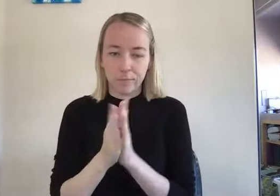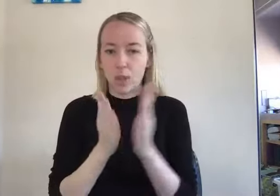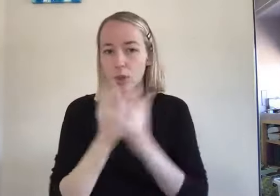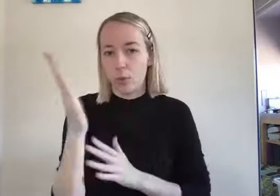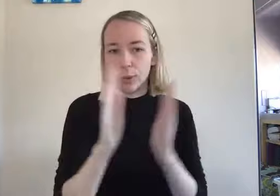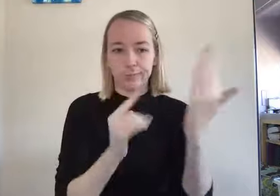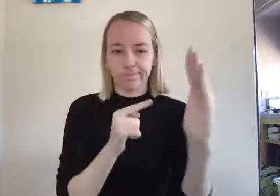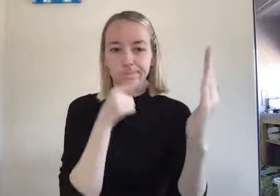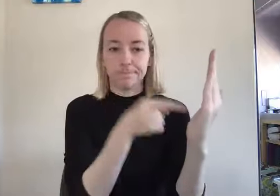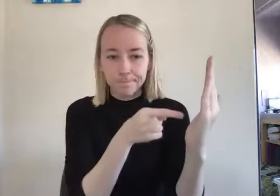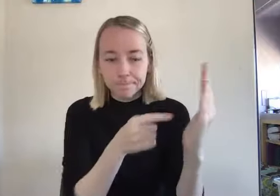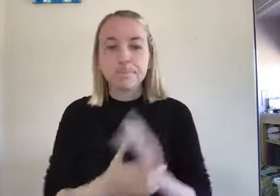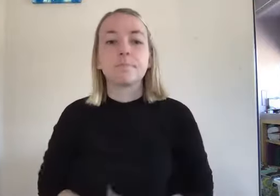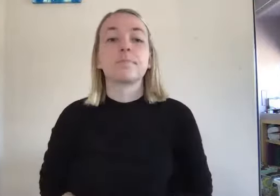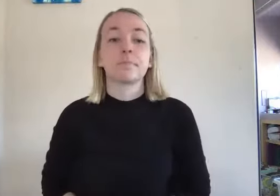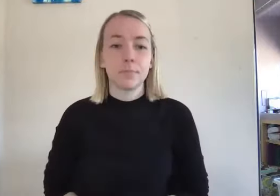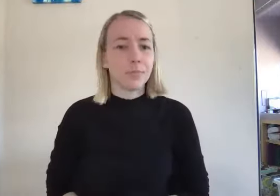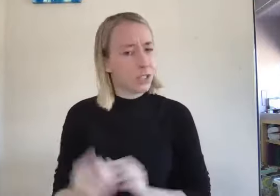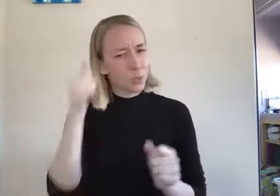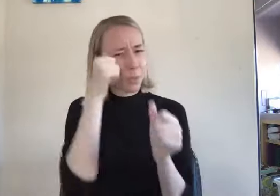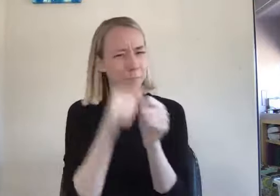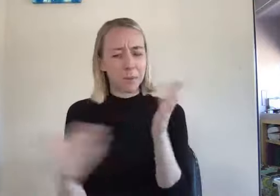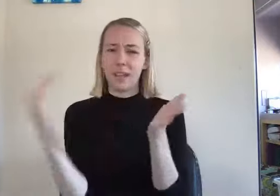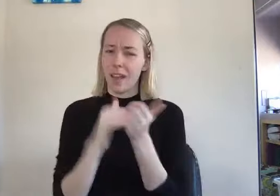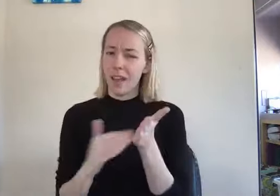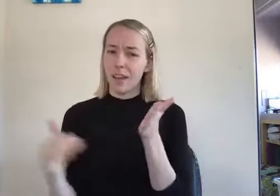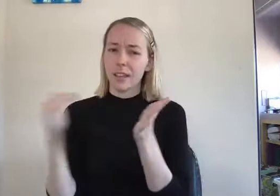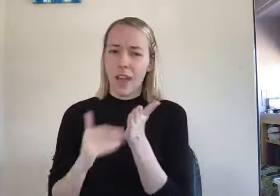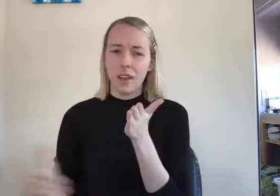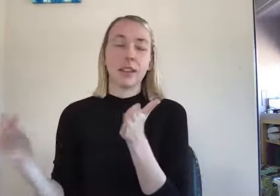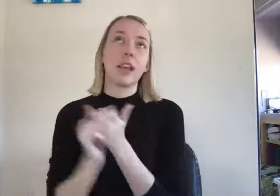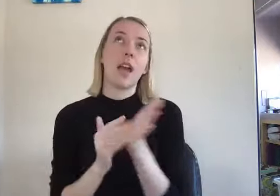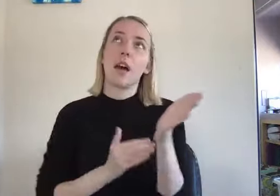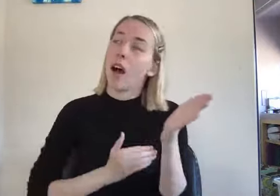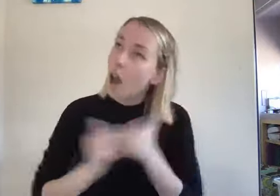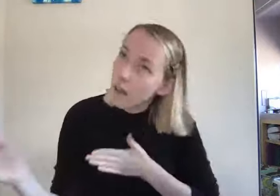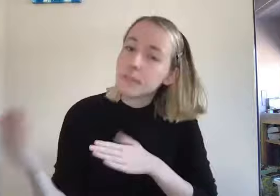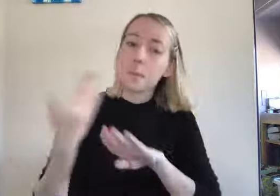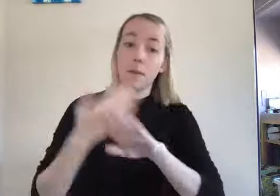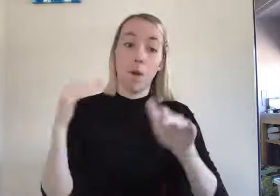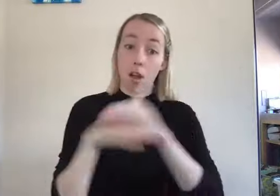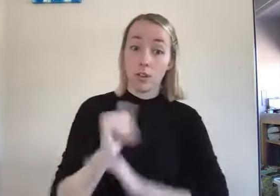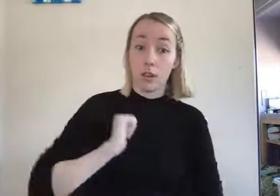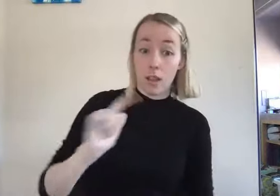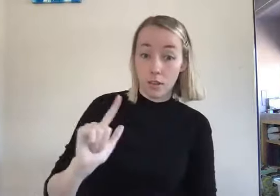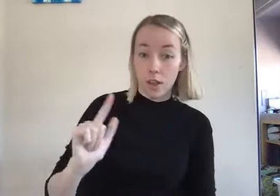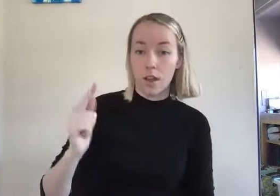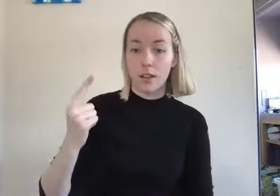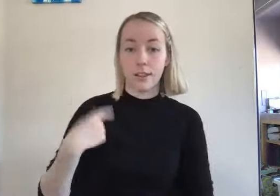me that how many times before coming into Al-Anon, and I can still do this today, that